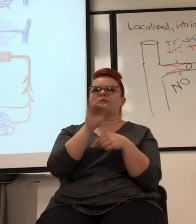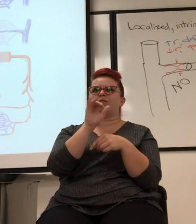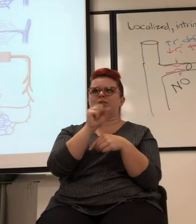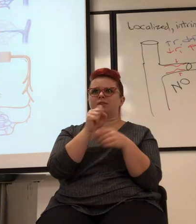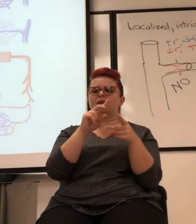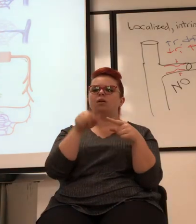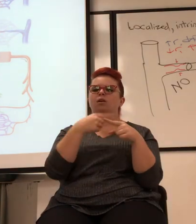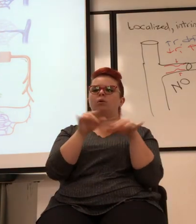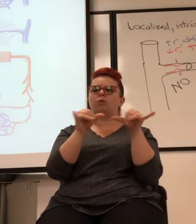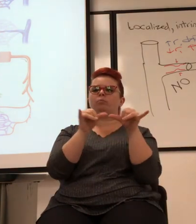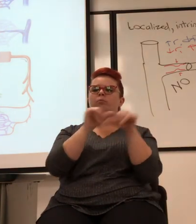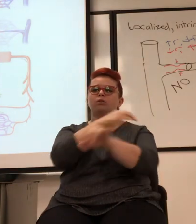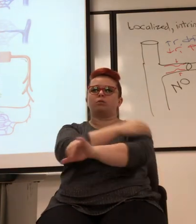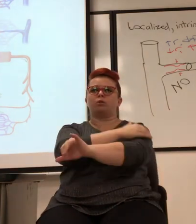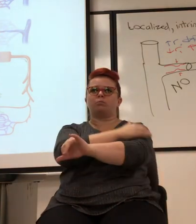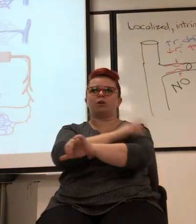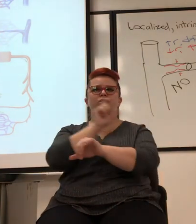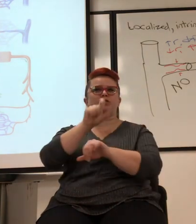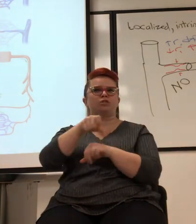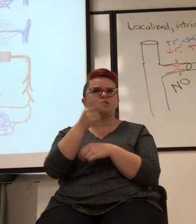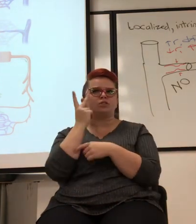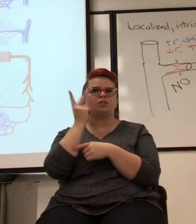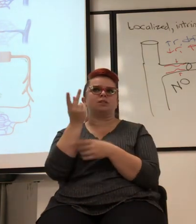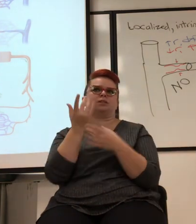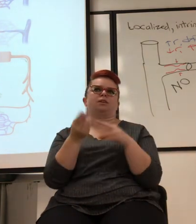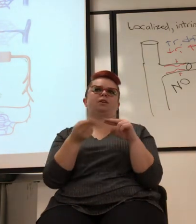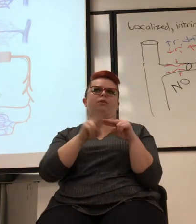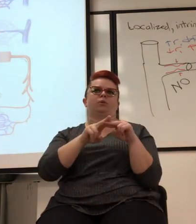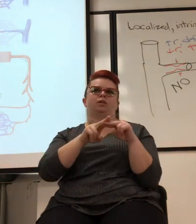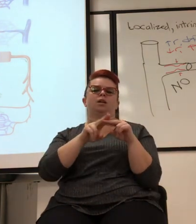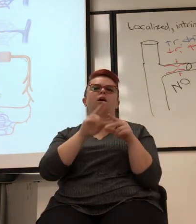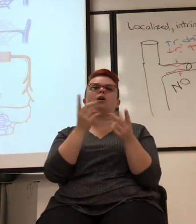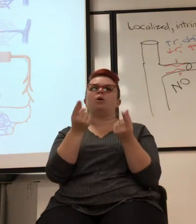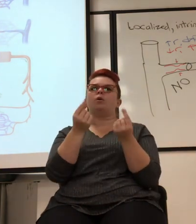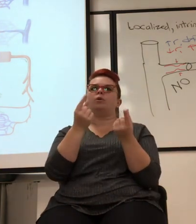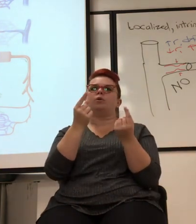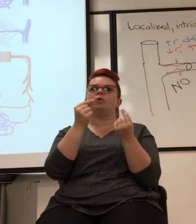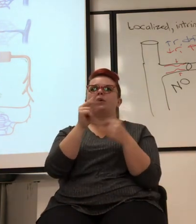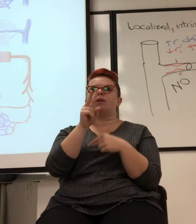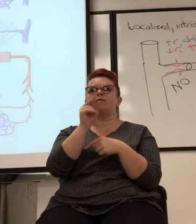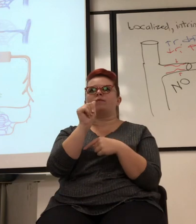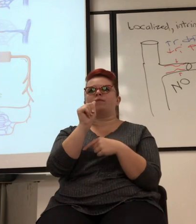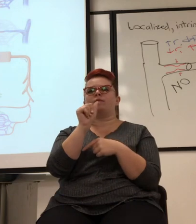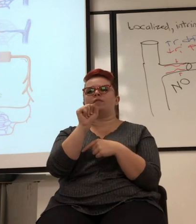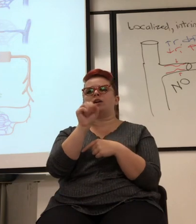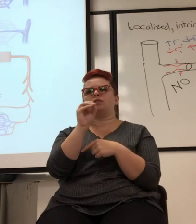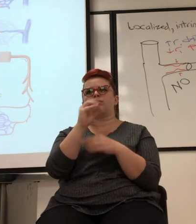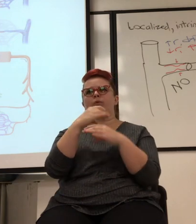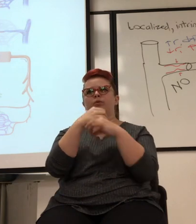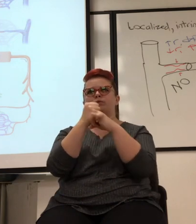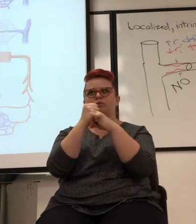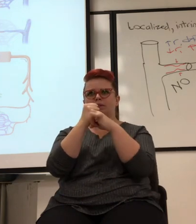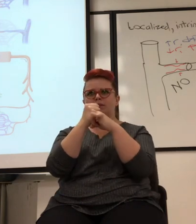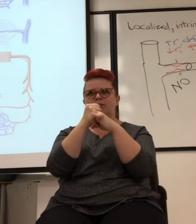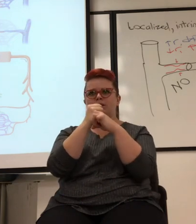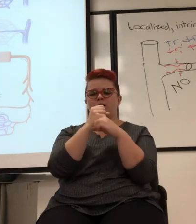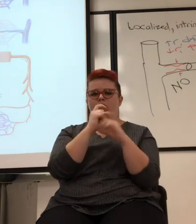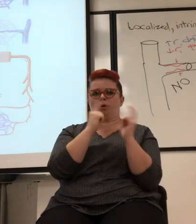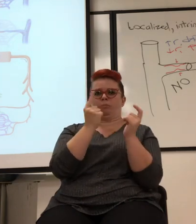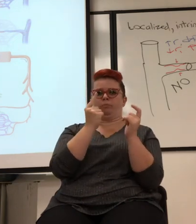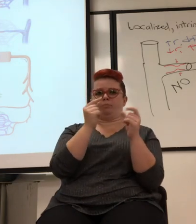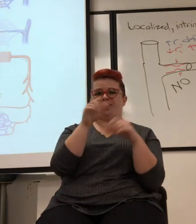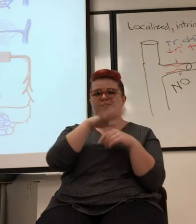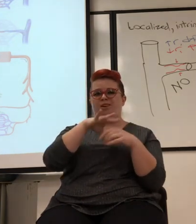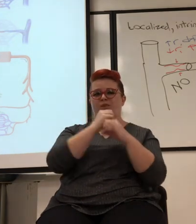pressure, you should see an increase. What you're doing is you vasoconstrict a large area and you vasodilate a